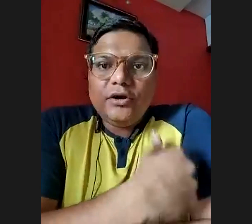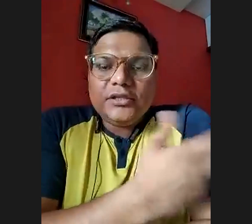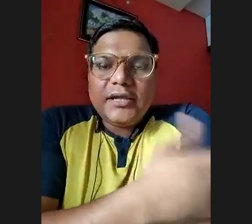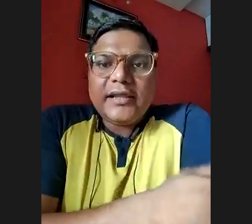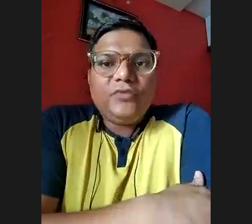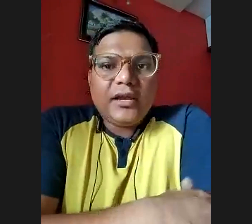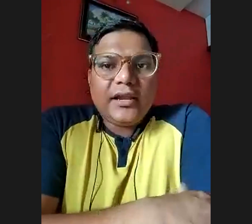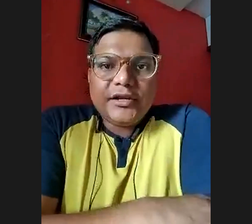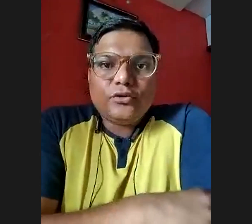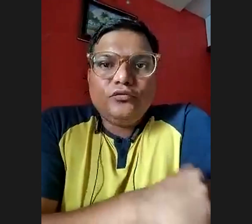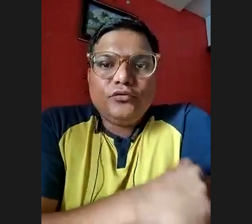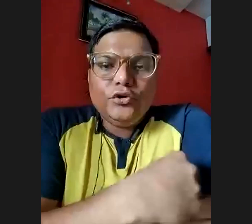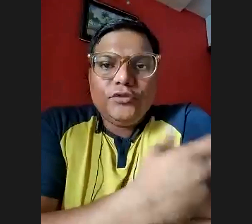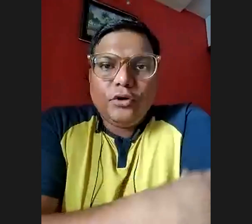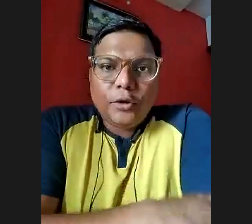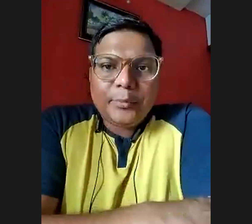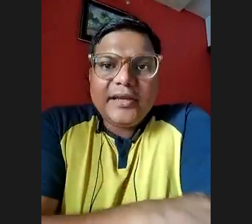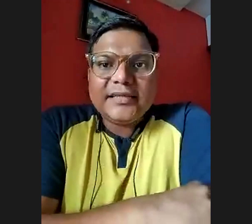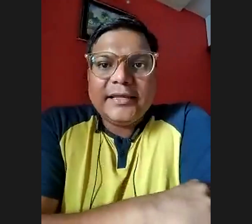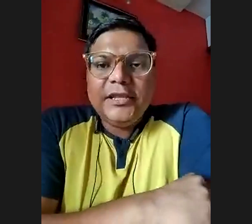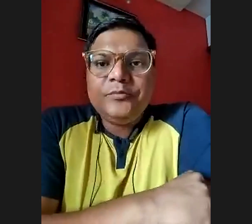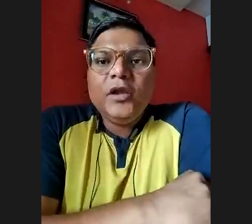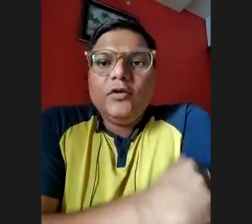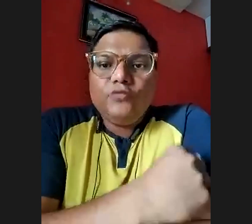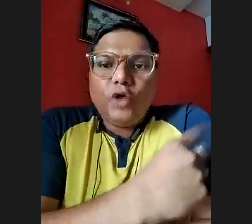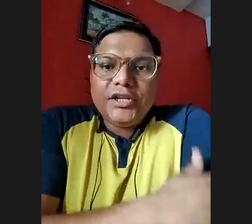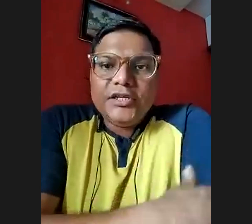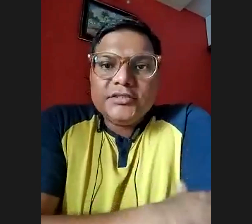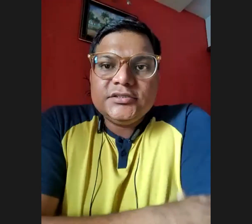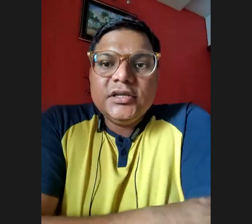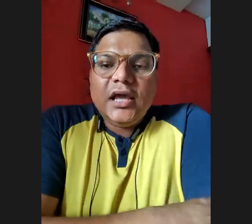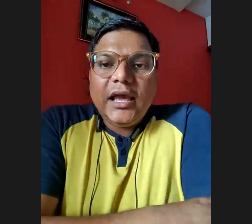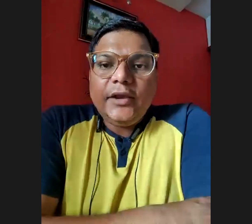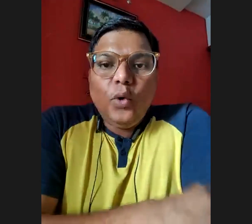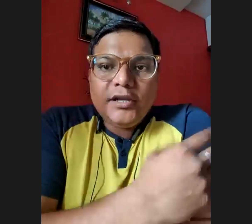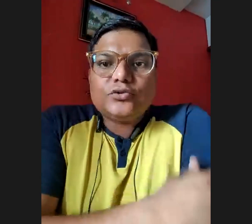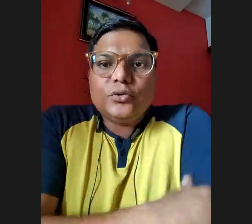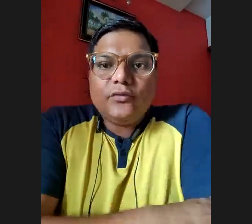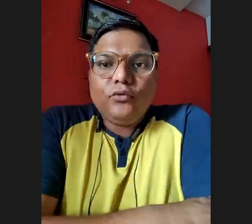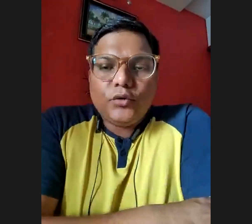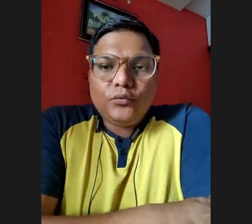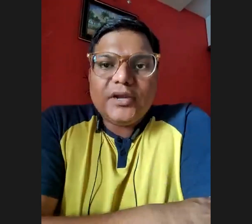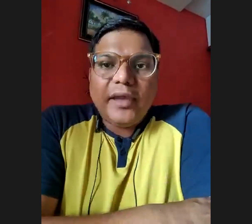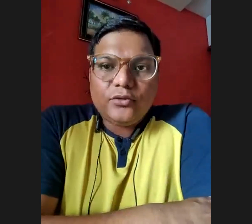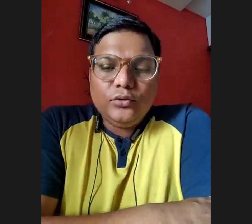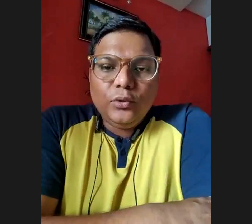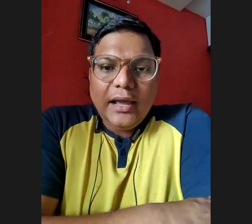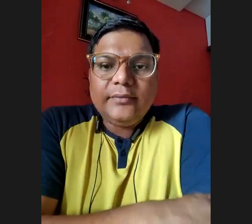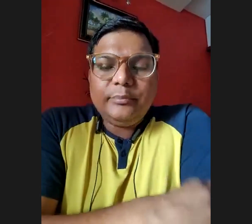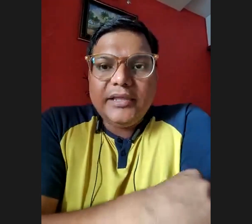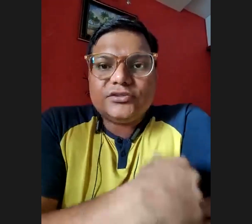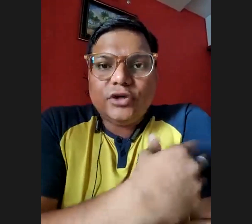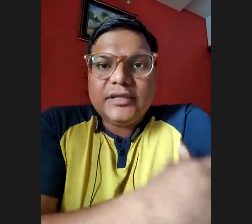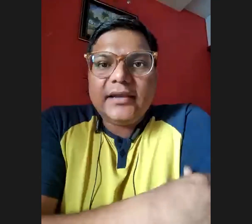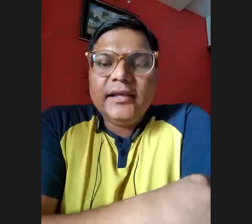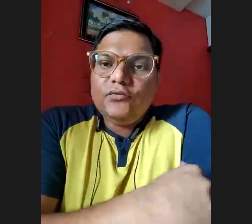started working on that, and we connected to few of the corporates and the volunteers. and who understood like what we are trying to do,